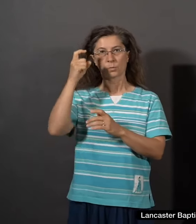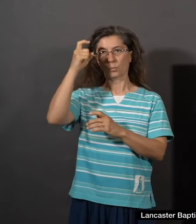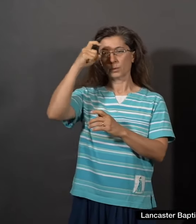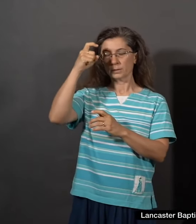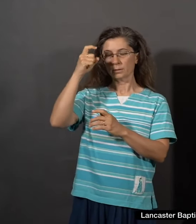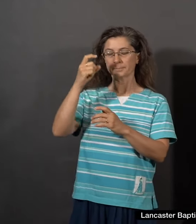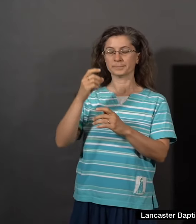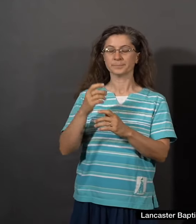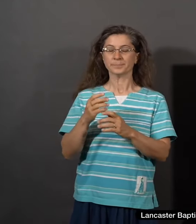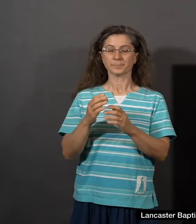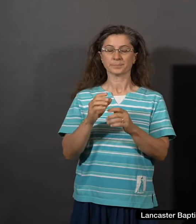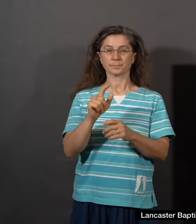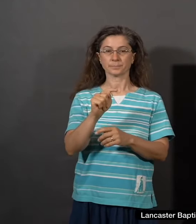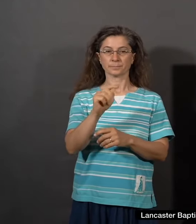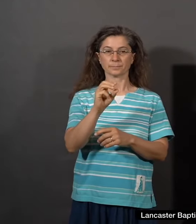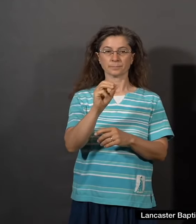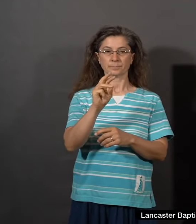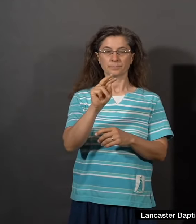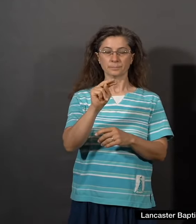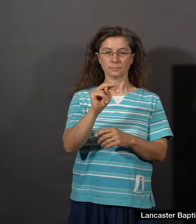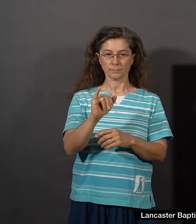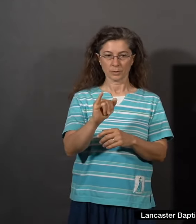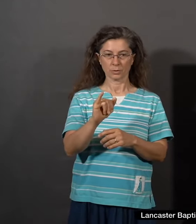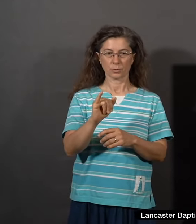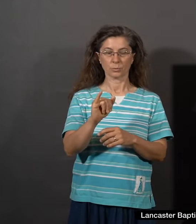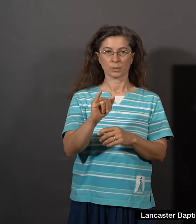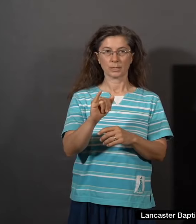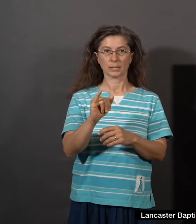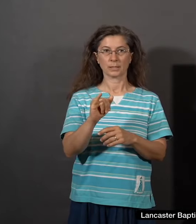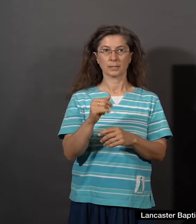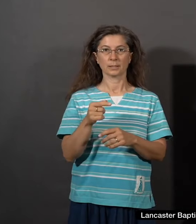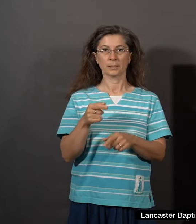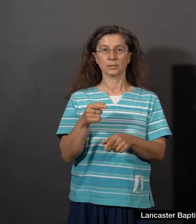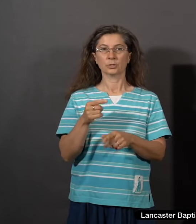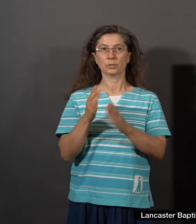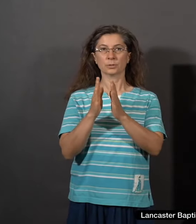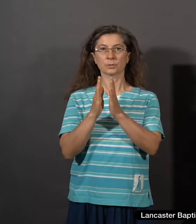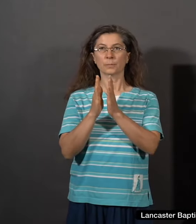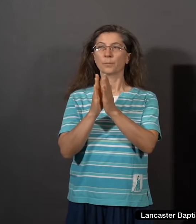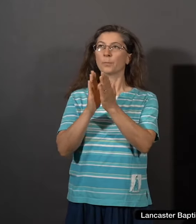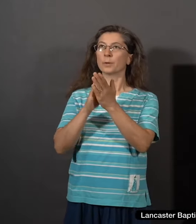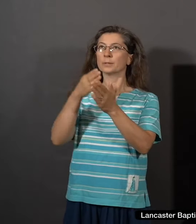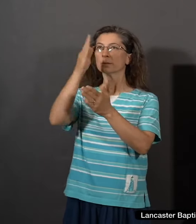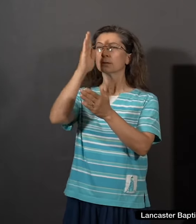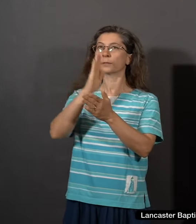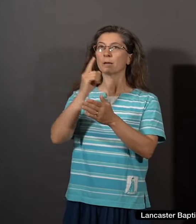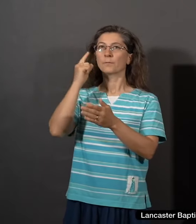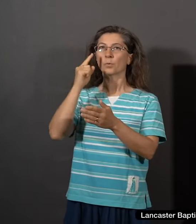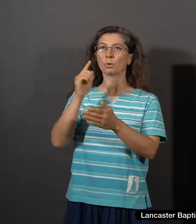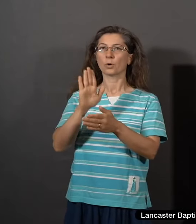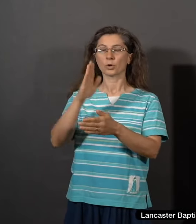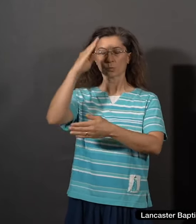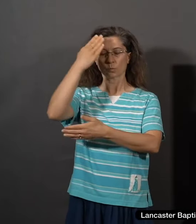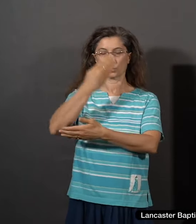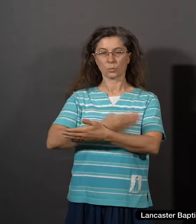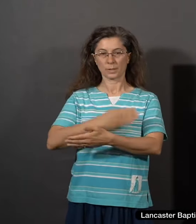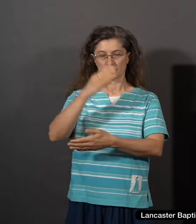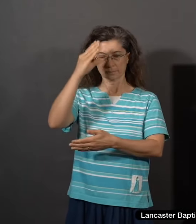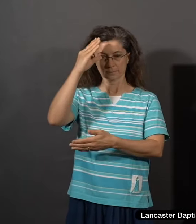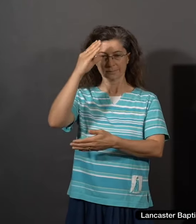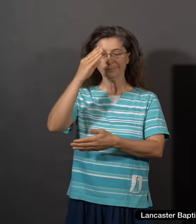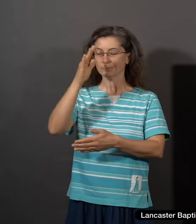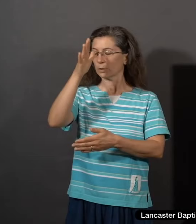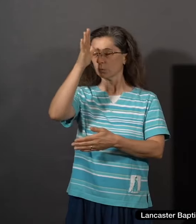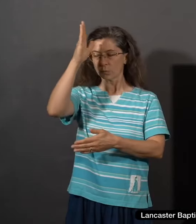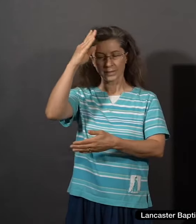that they'll be saved tony ortiz is praising god that her grandson is recovering and we praise god with you as well for me for that um